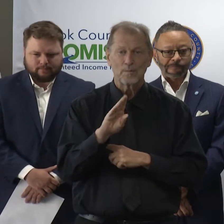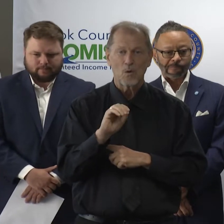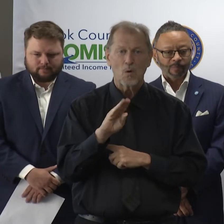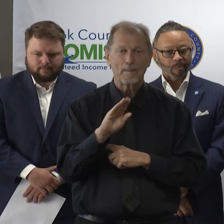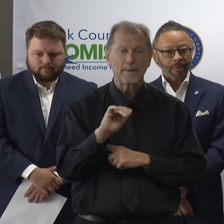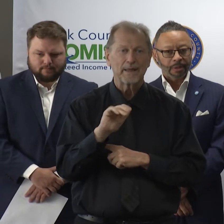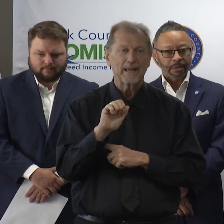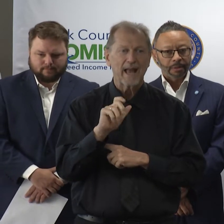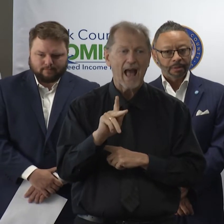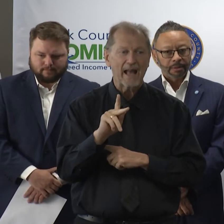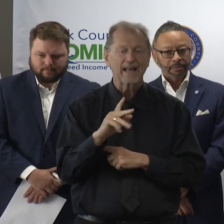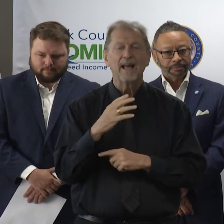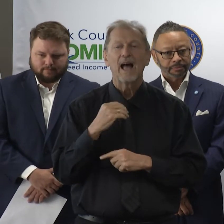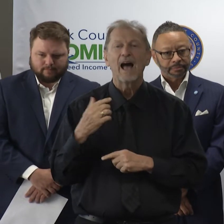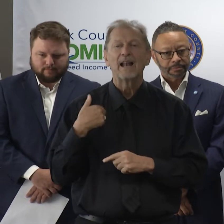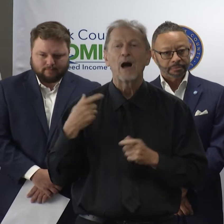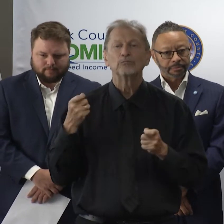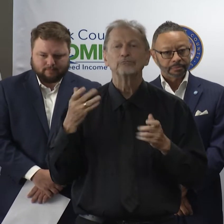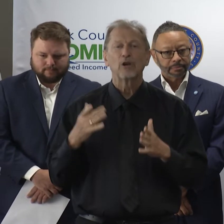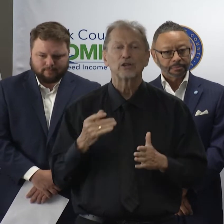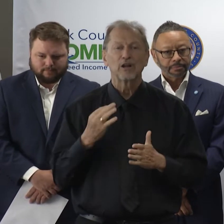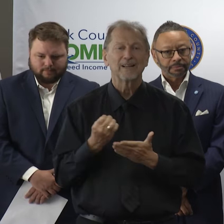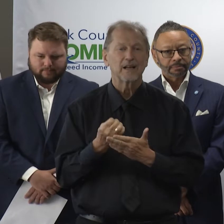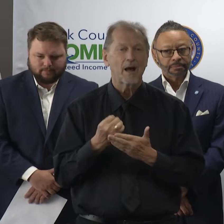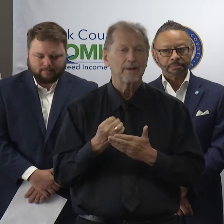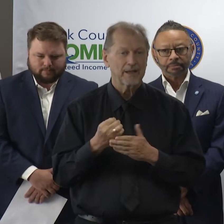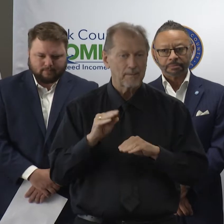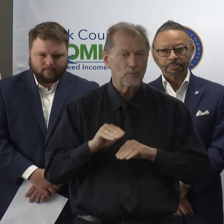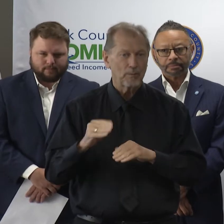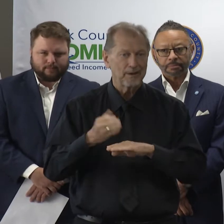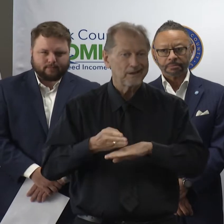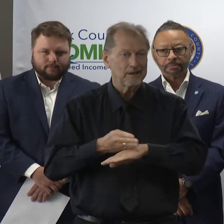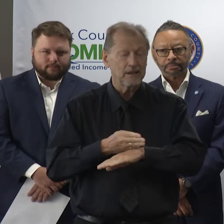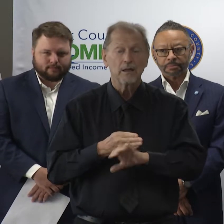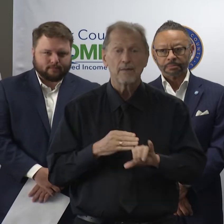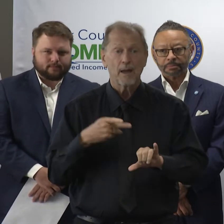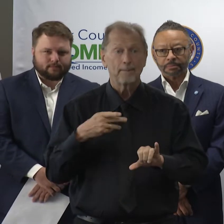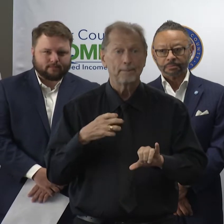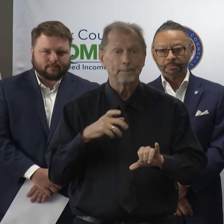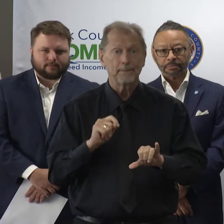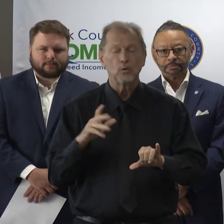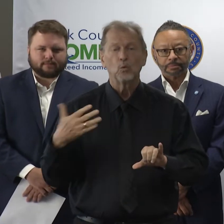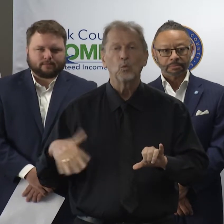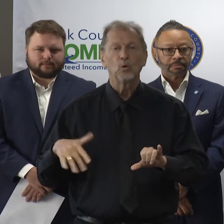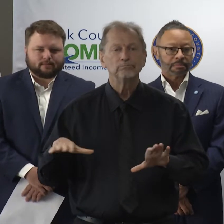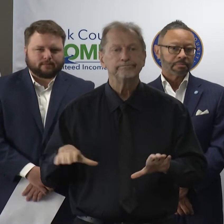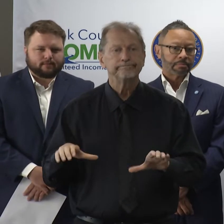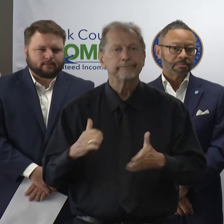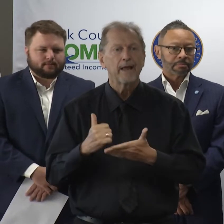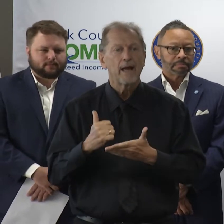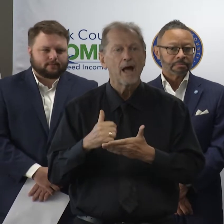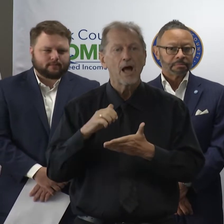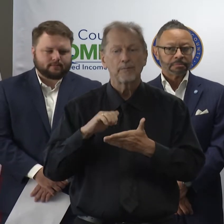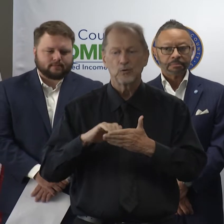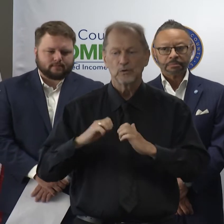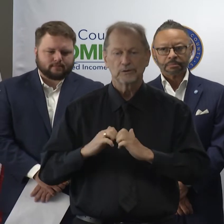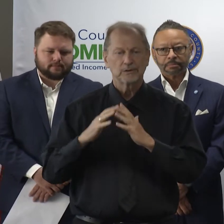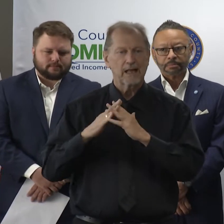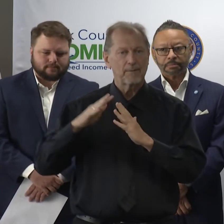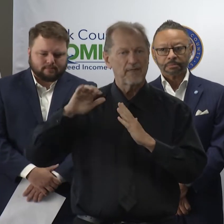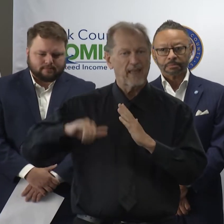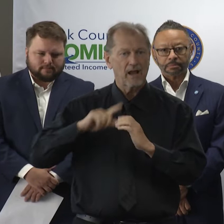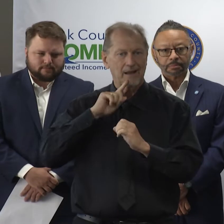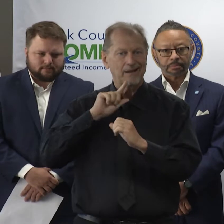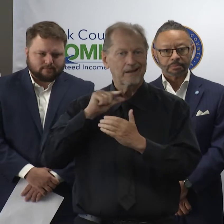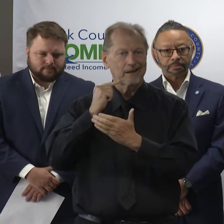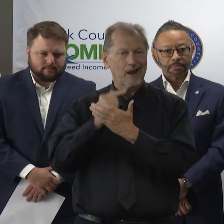and Economic Mobility. Pete, you've shown exceptional leadership in spearheading the county's Guaranteed Income Program. Your commitment